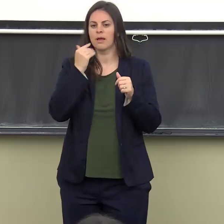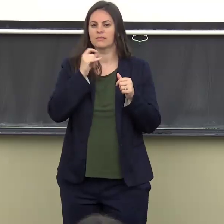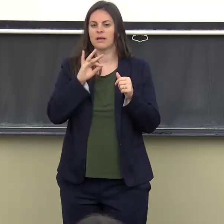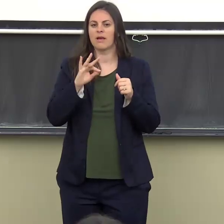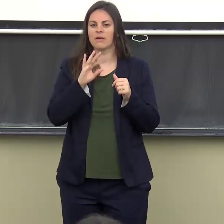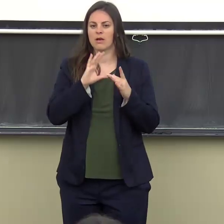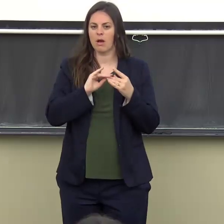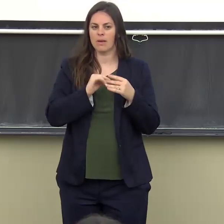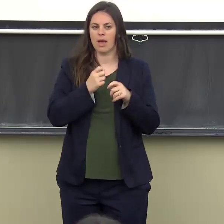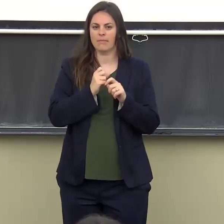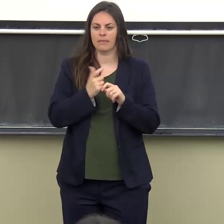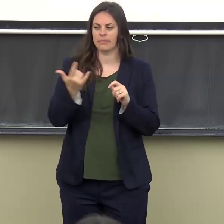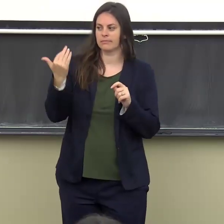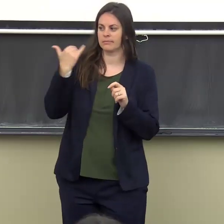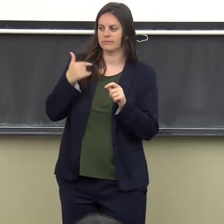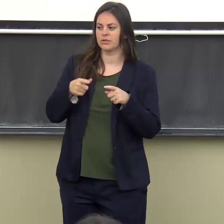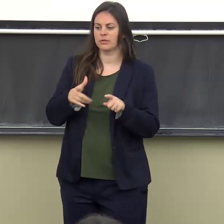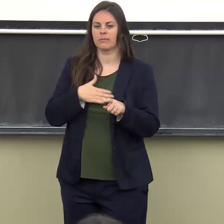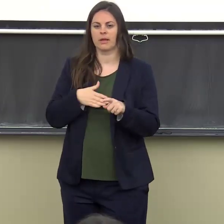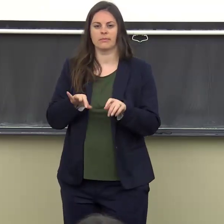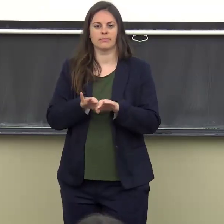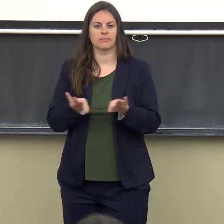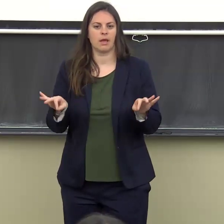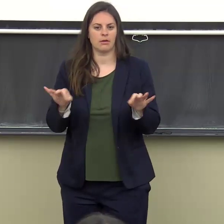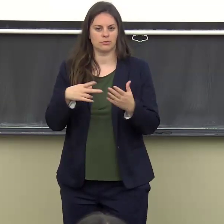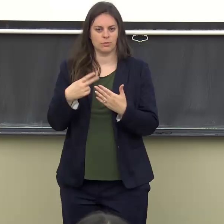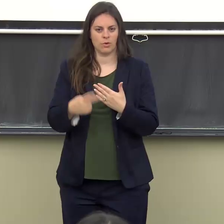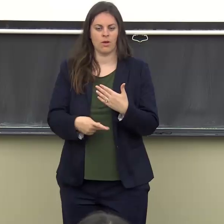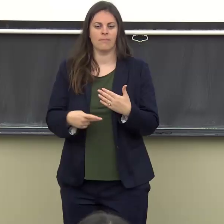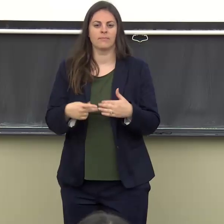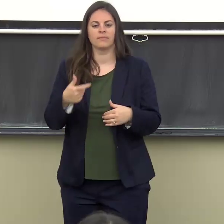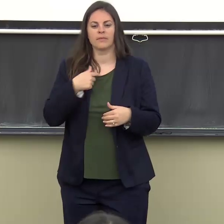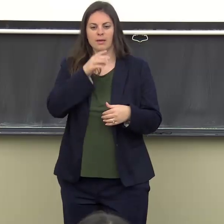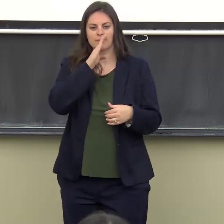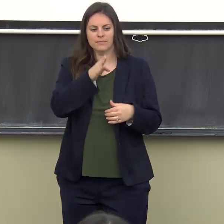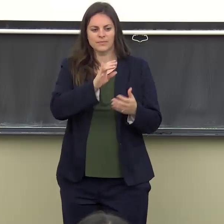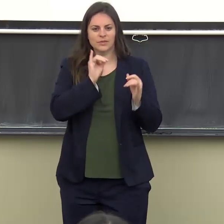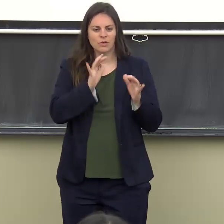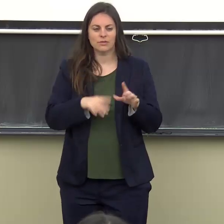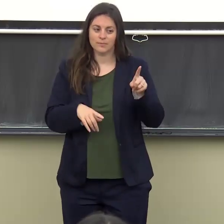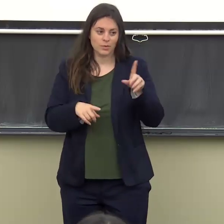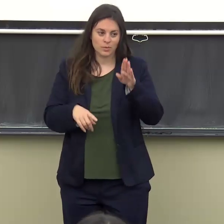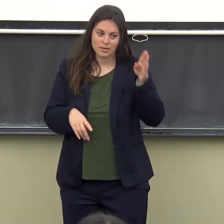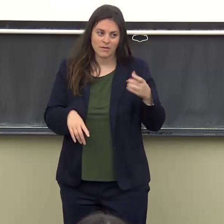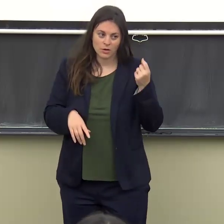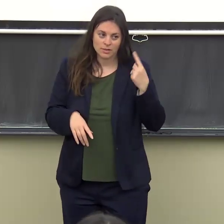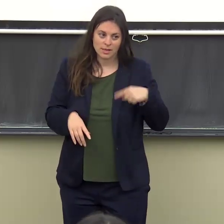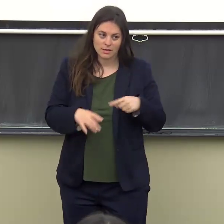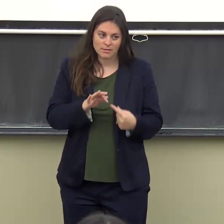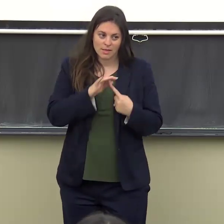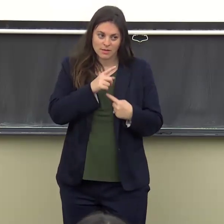my bachelor's program. I told the instructor, I said, "You'll never understand us unless you're one of